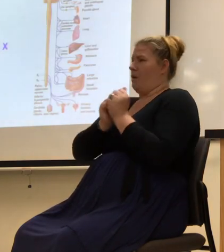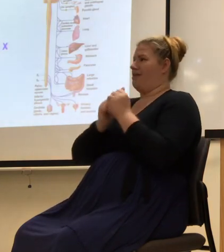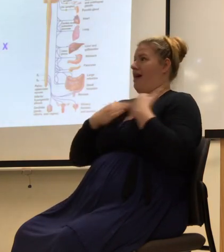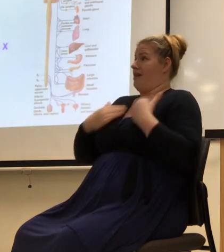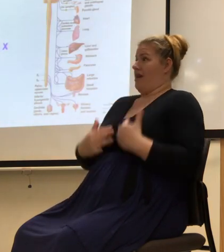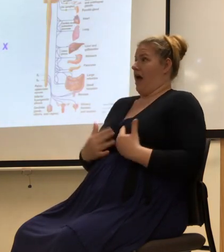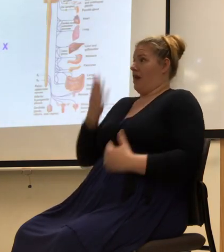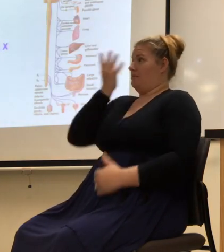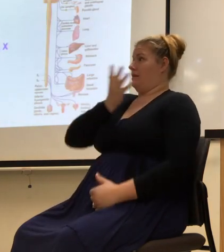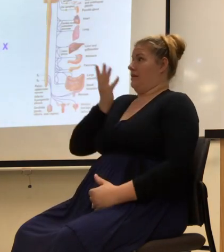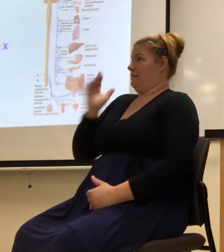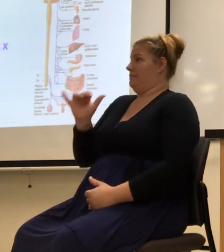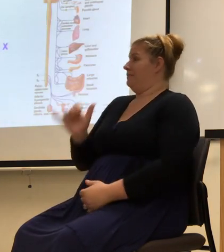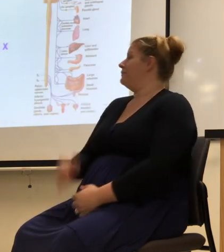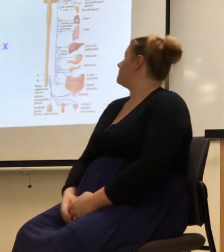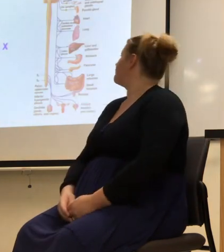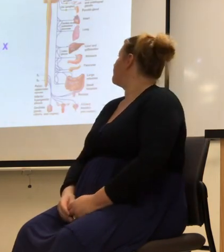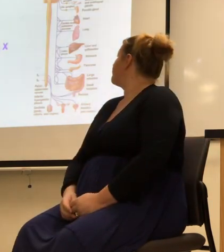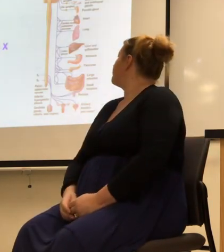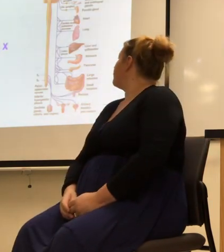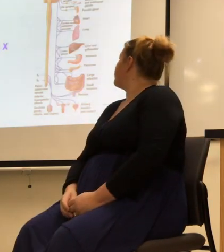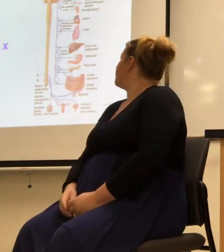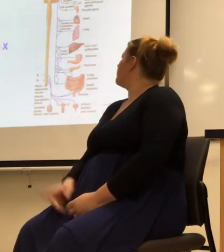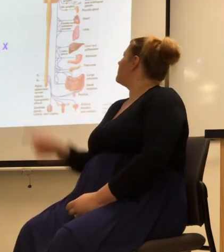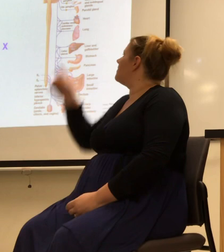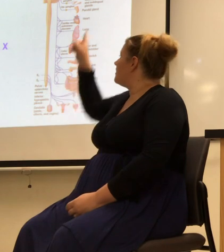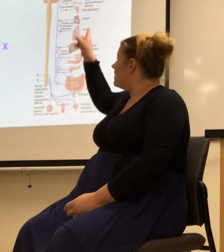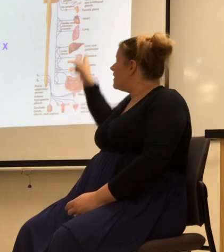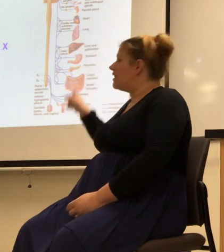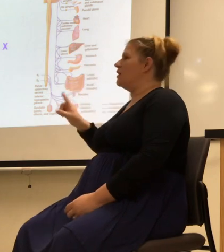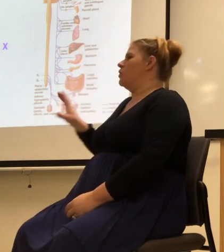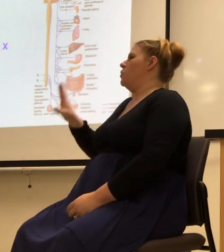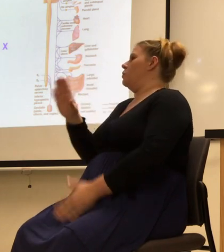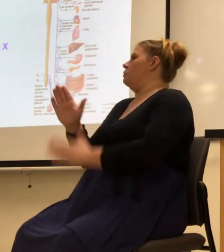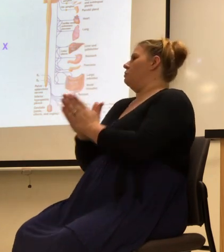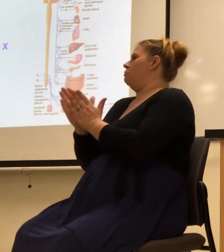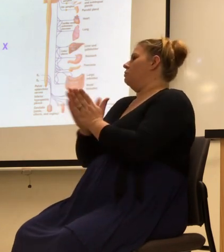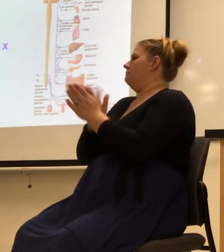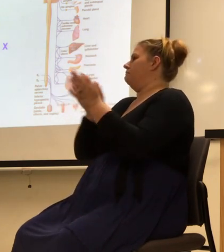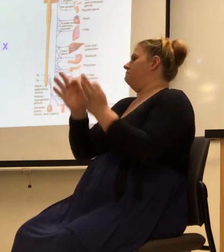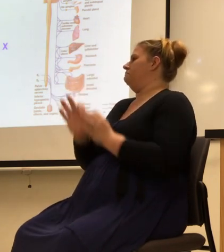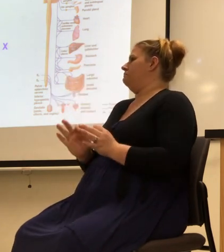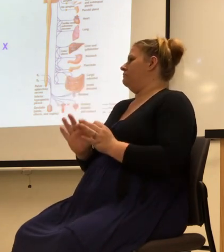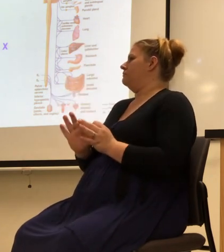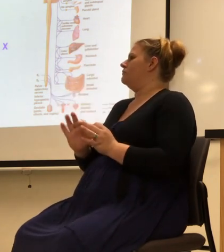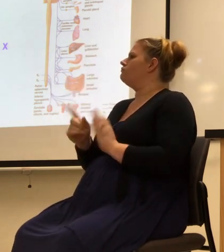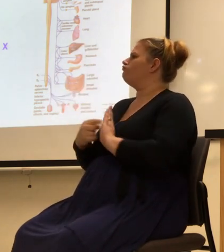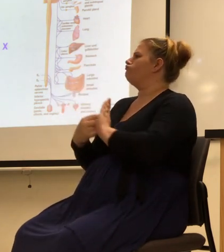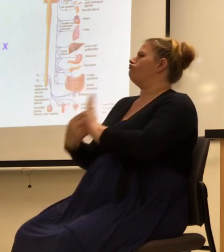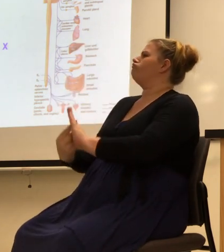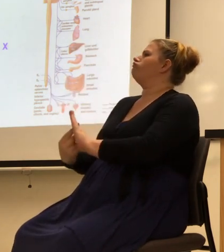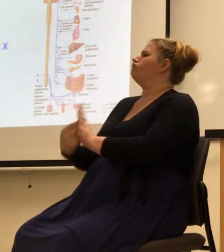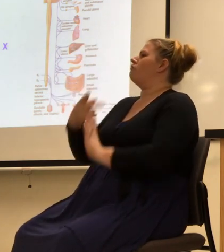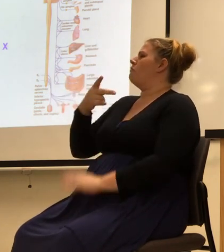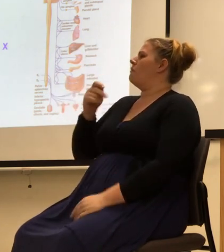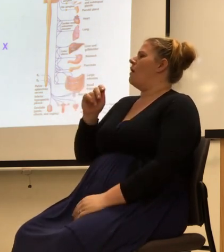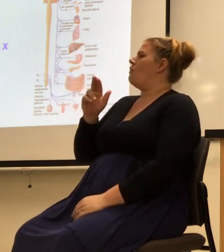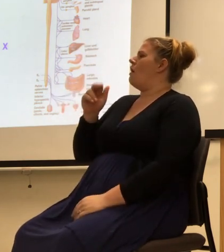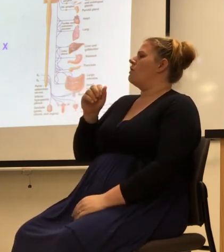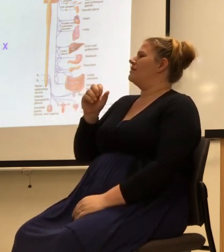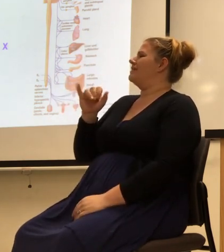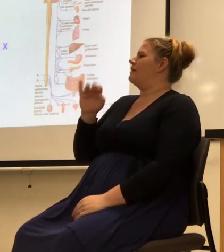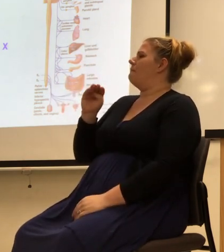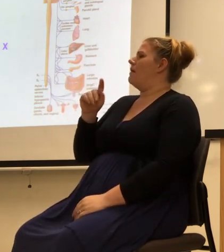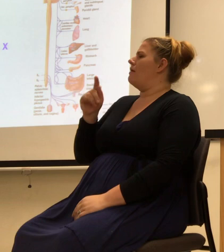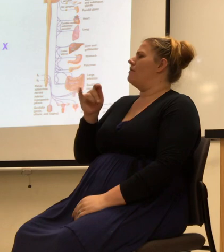So these are the kinds of figures presented in books that illustrate parasympathetic function to